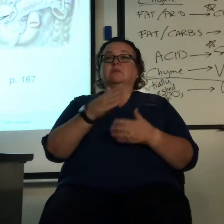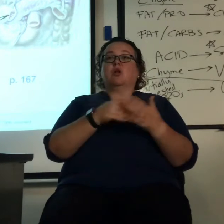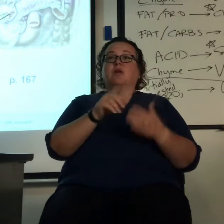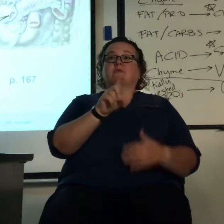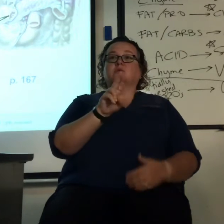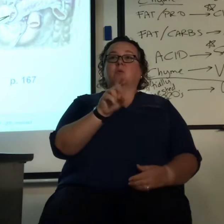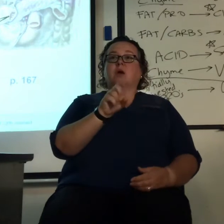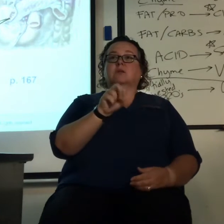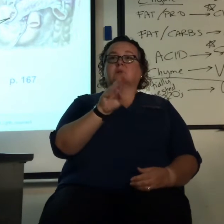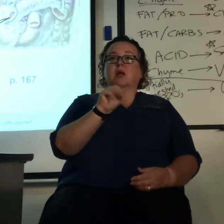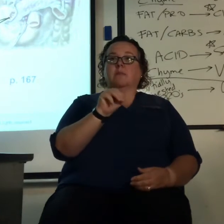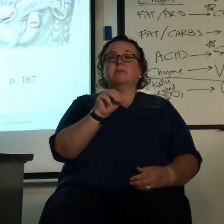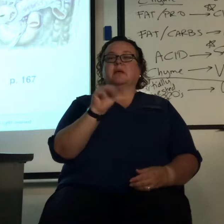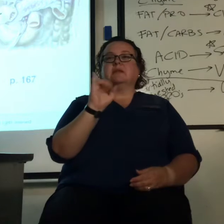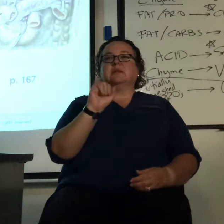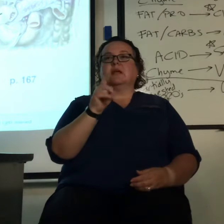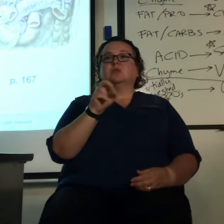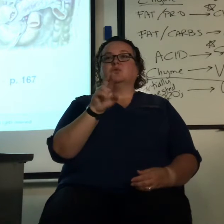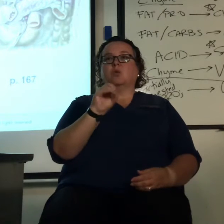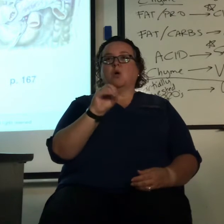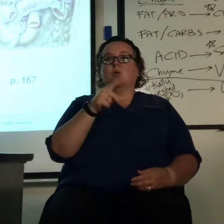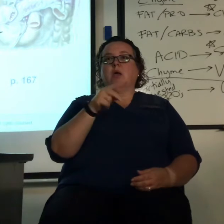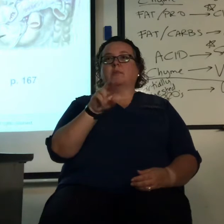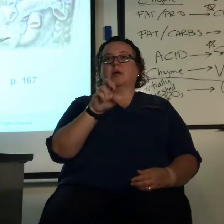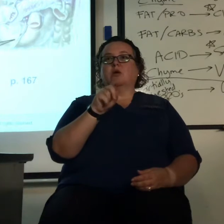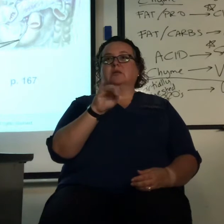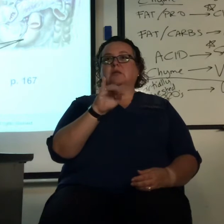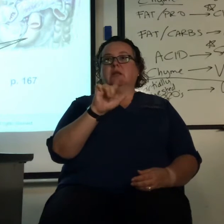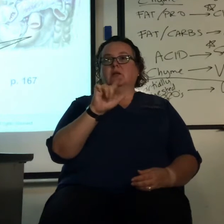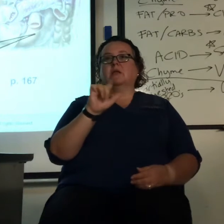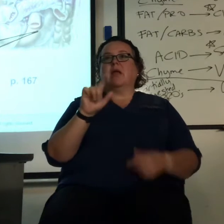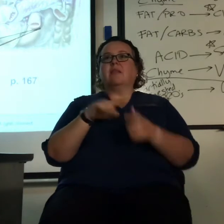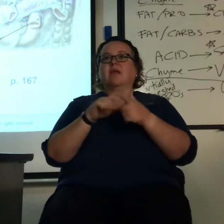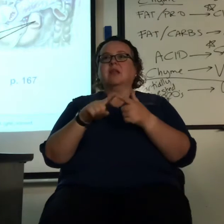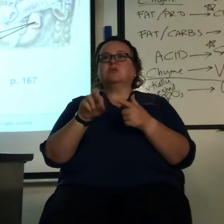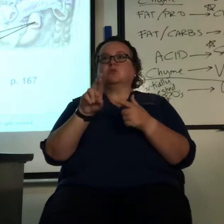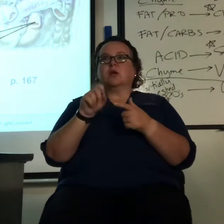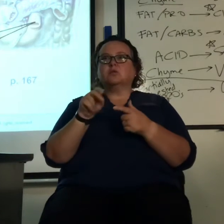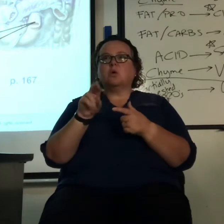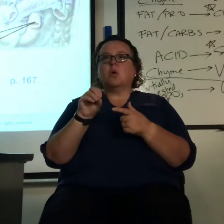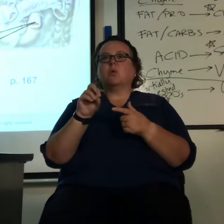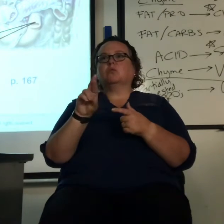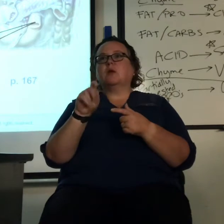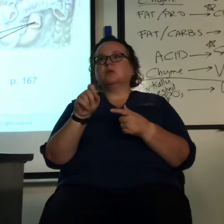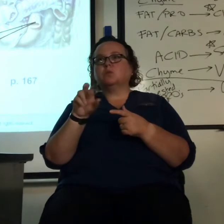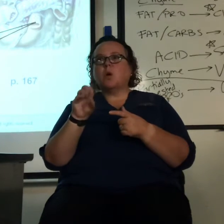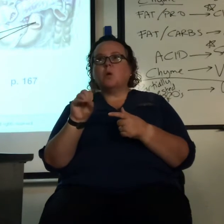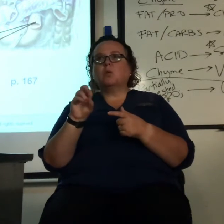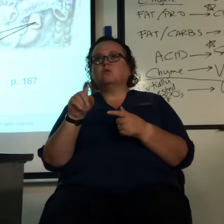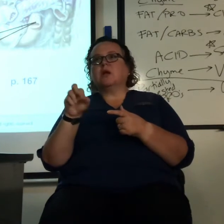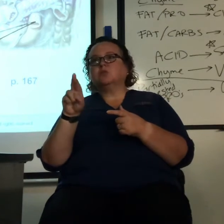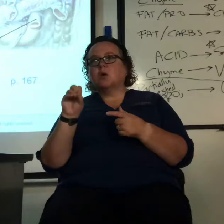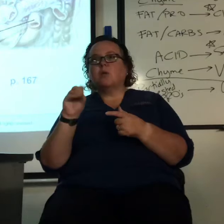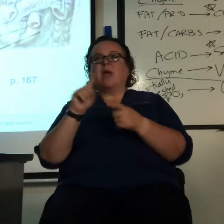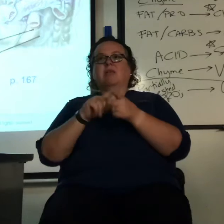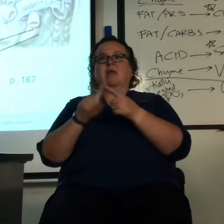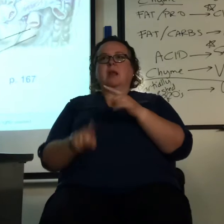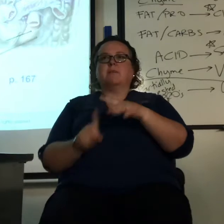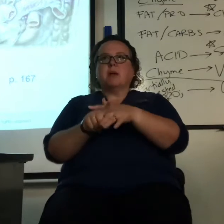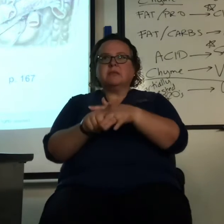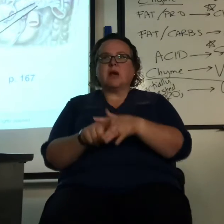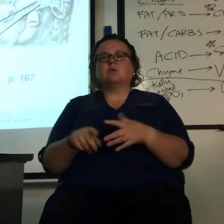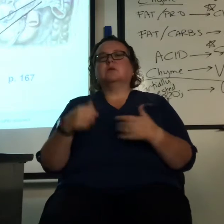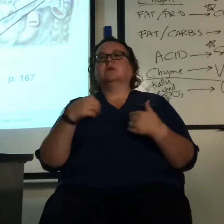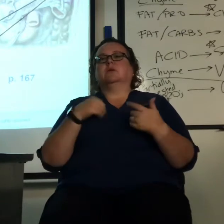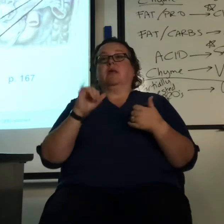is intraperitoneal, then it goes retro. It's like retro, then it pops out here. Okay, it's a good